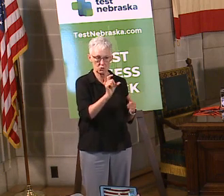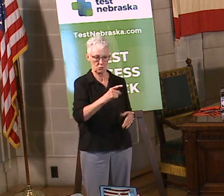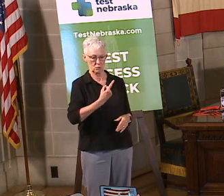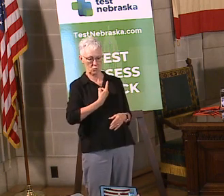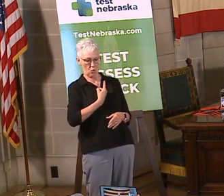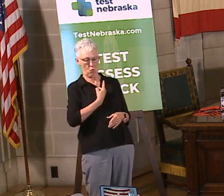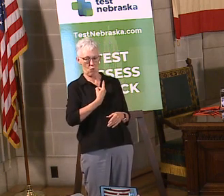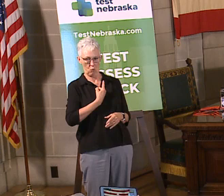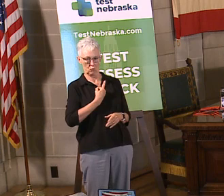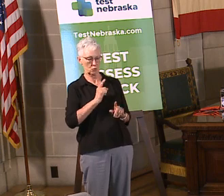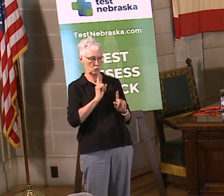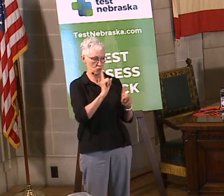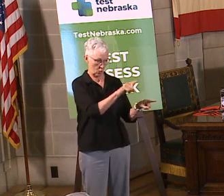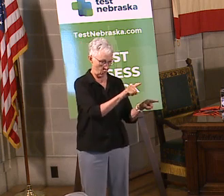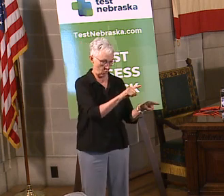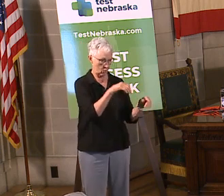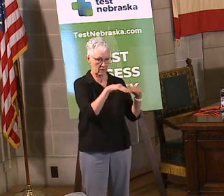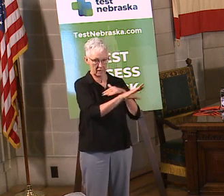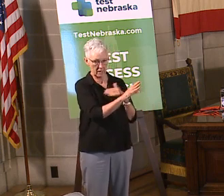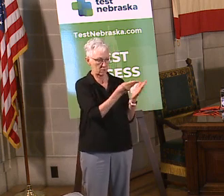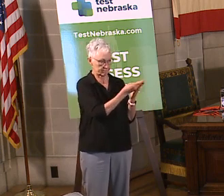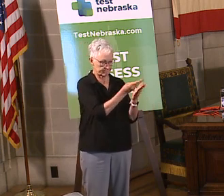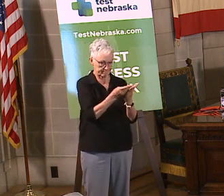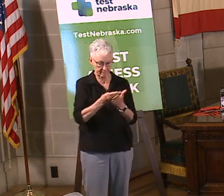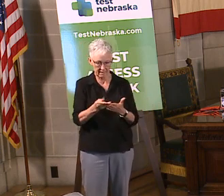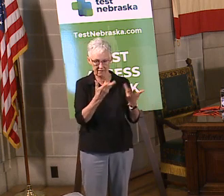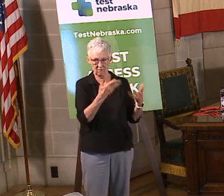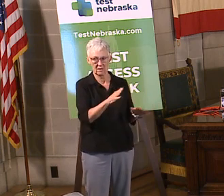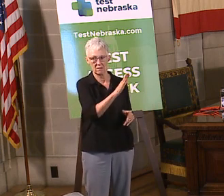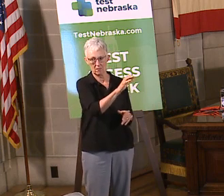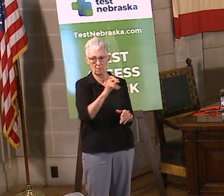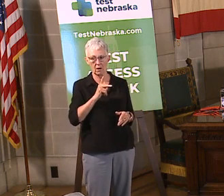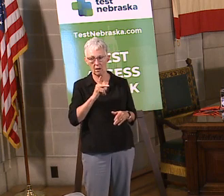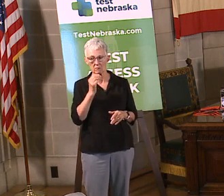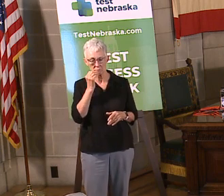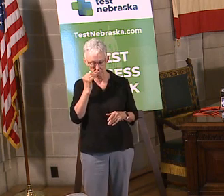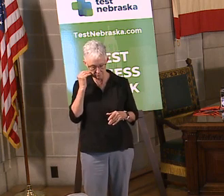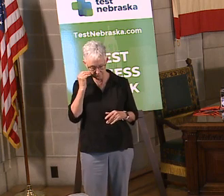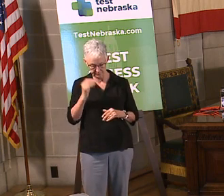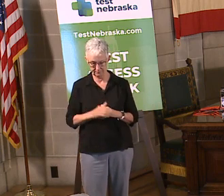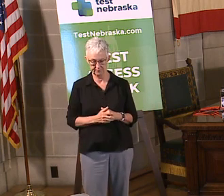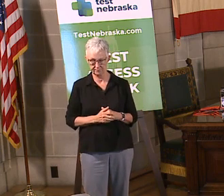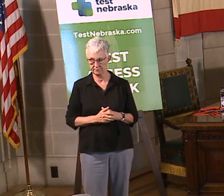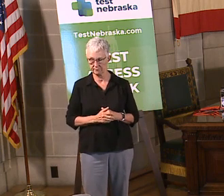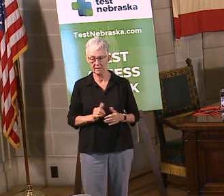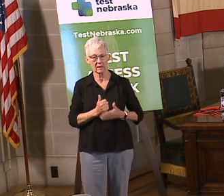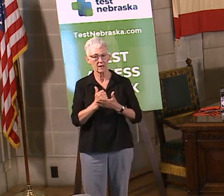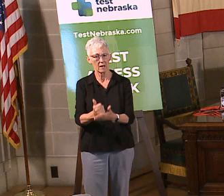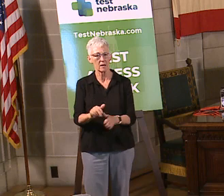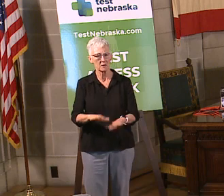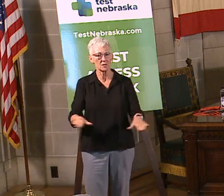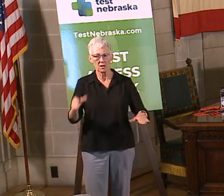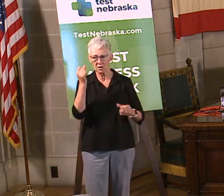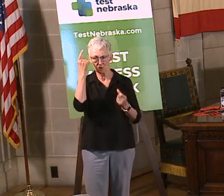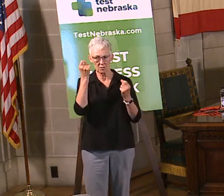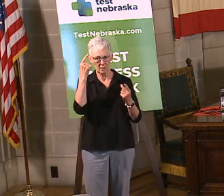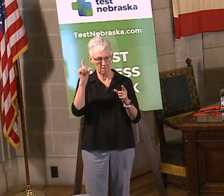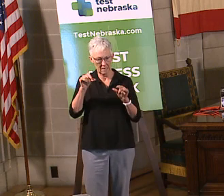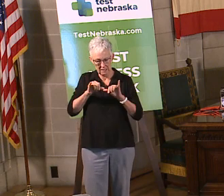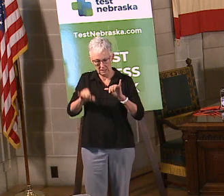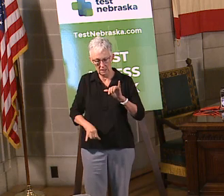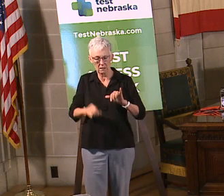efficient, go to the store and come back. Number 4, help kids socially distance by keeping them at home to play and avoiding group sports